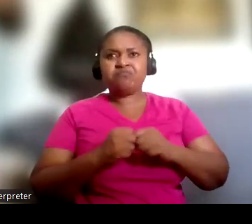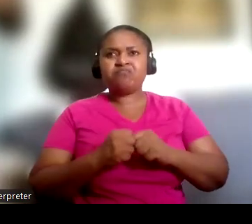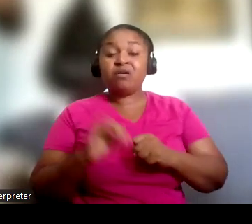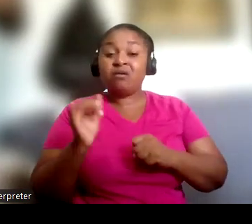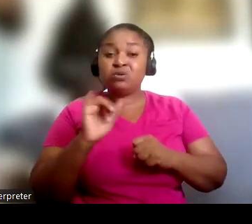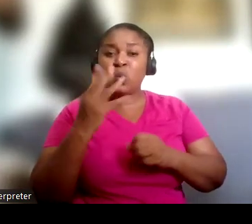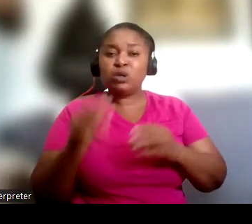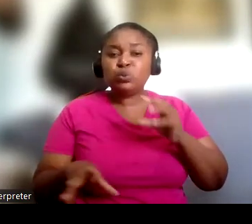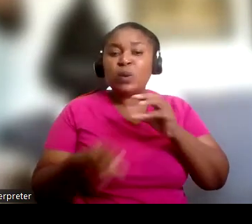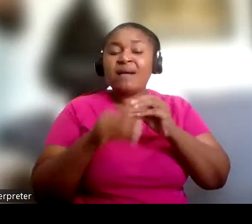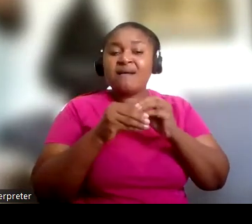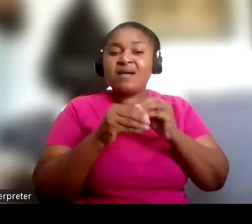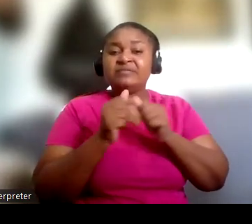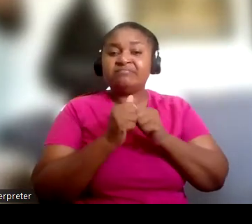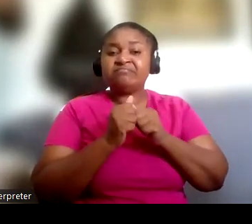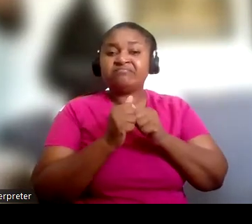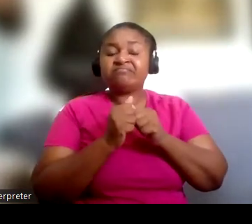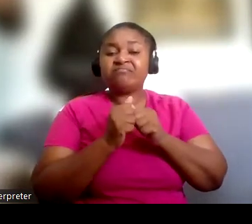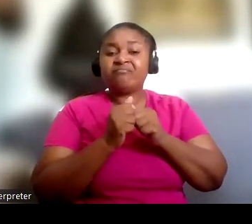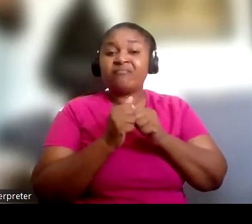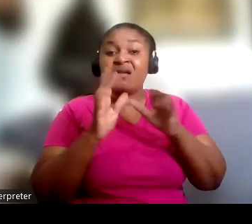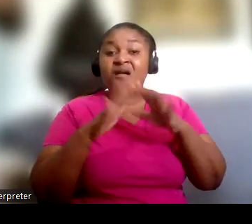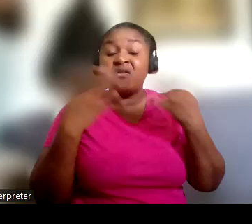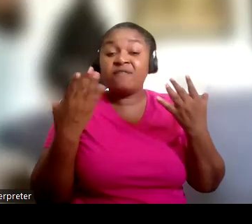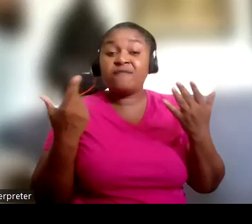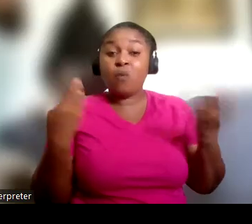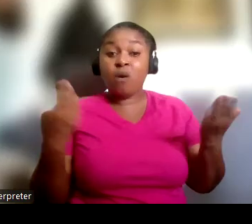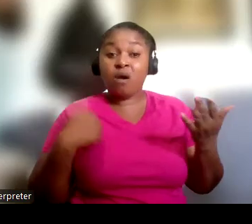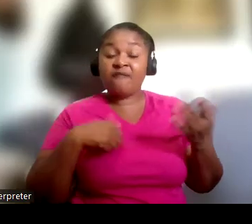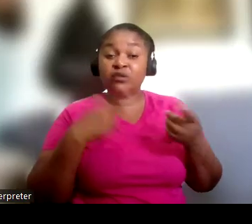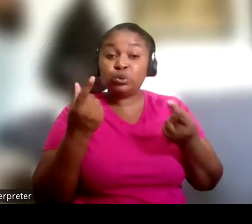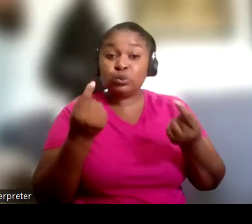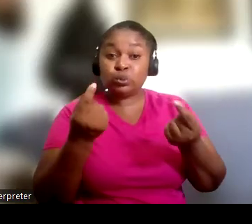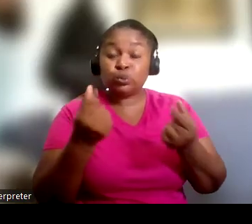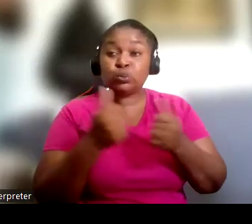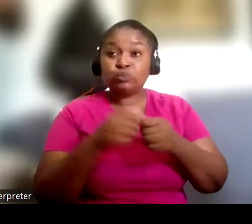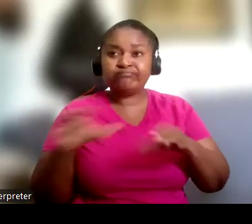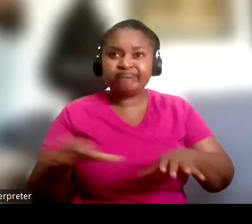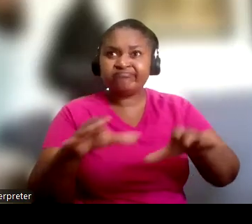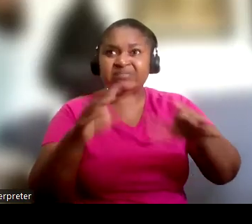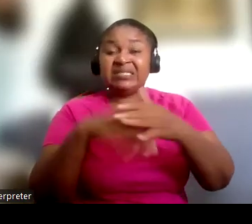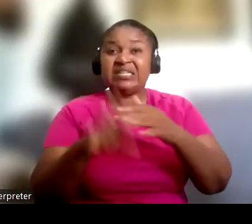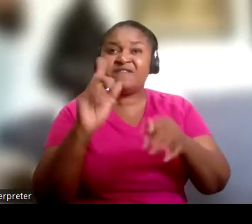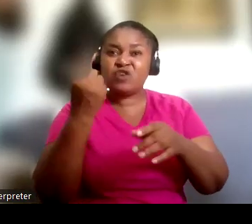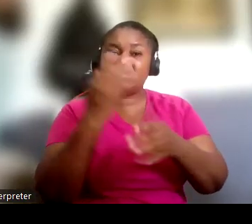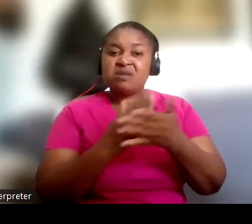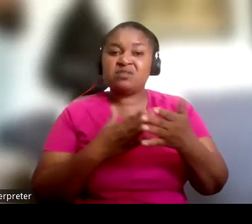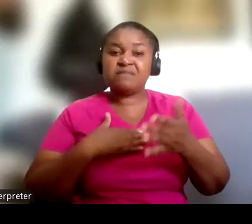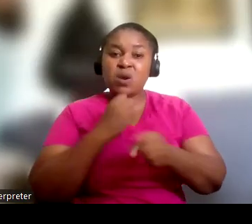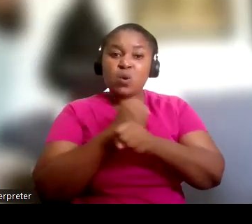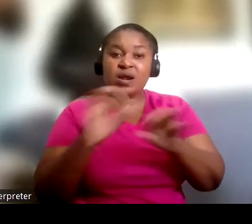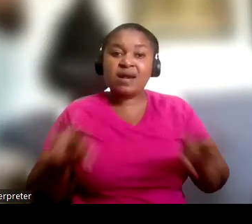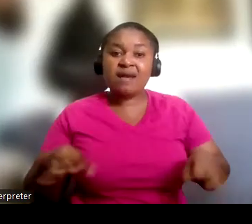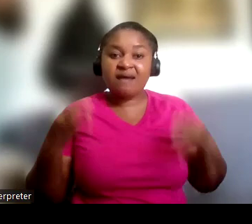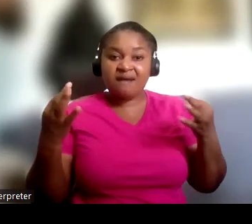Um, Much of what I have done in the first portion of my work life, 10,